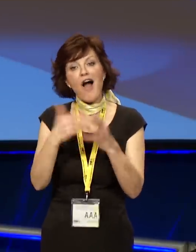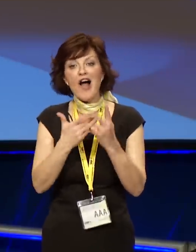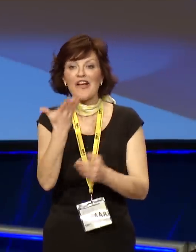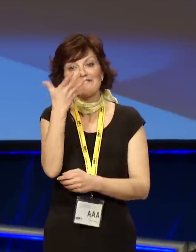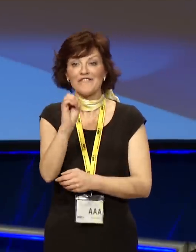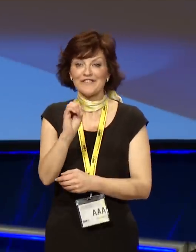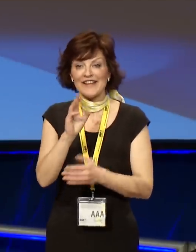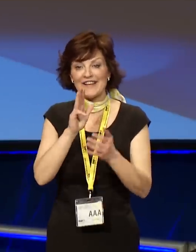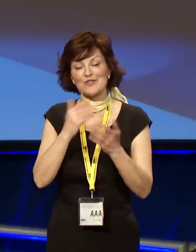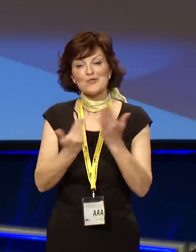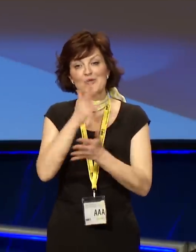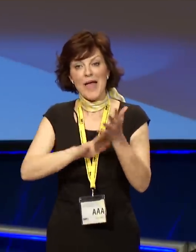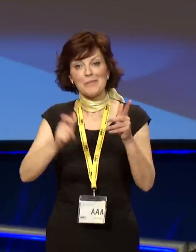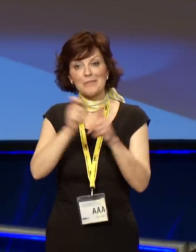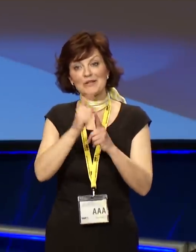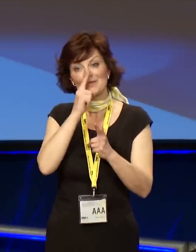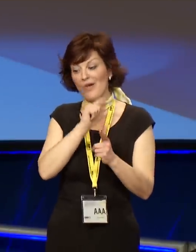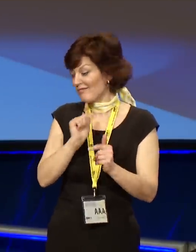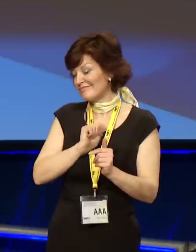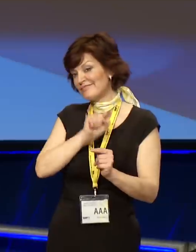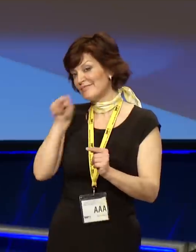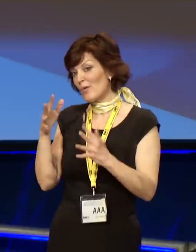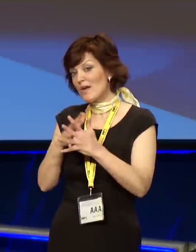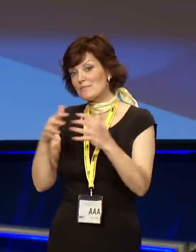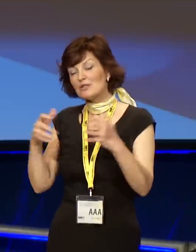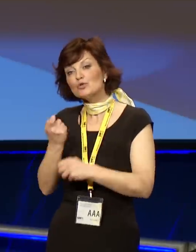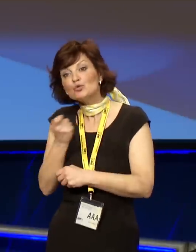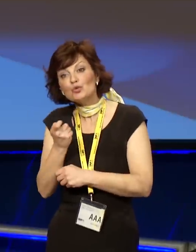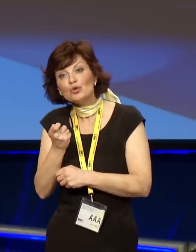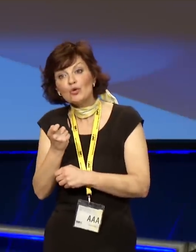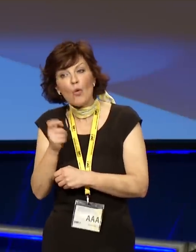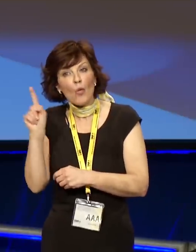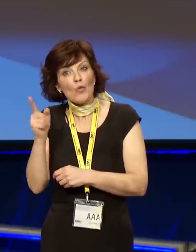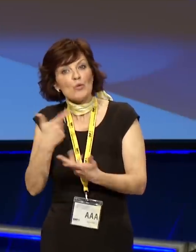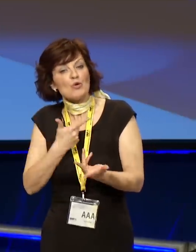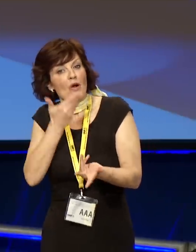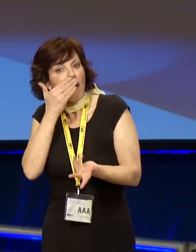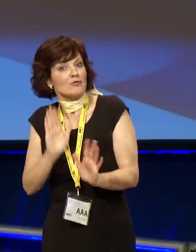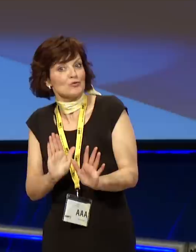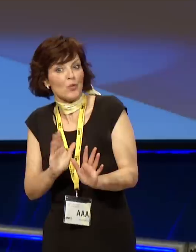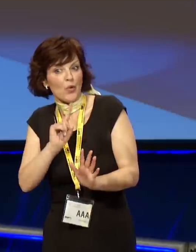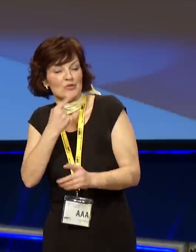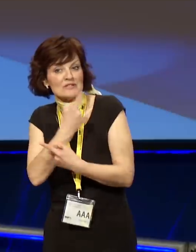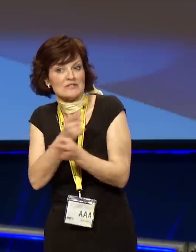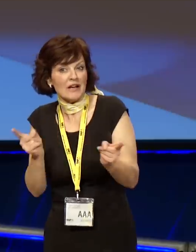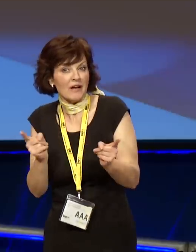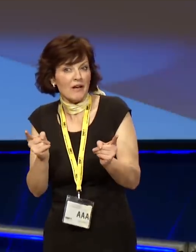arrive in Westminster soon will be on that, given the kind